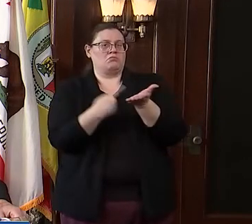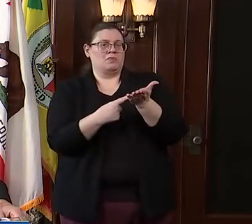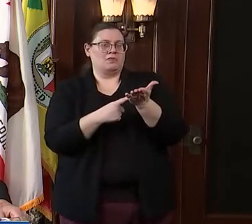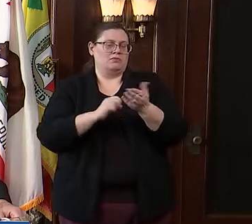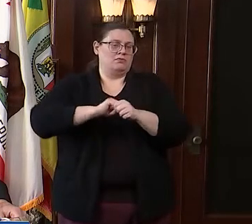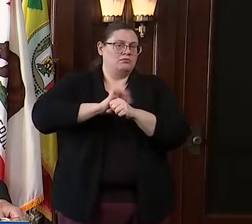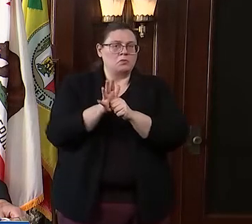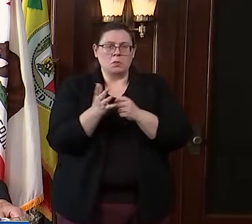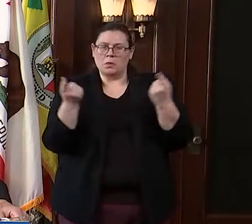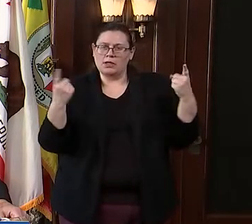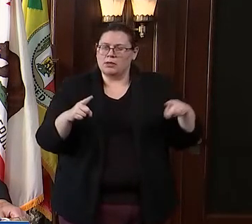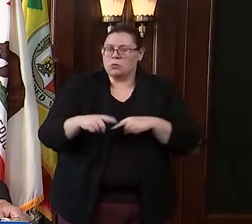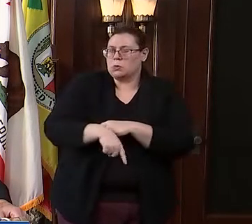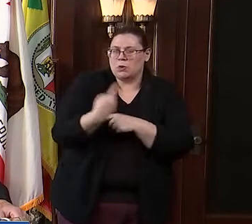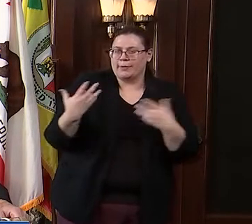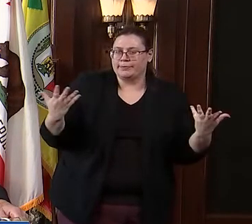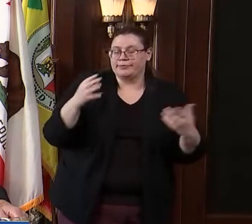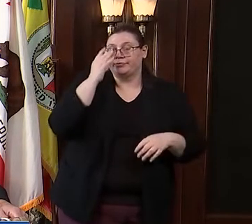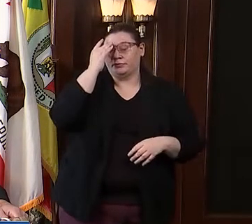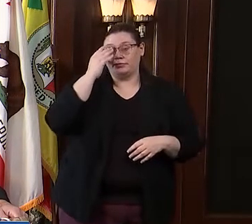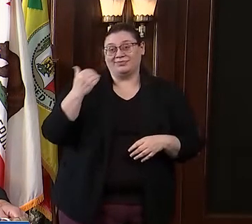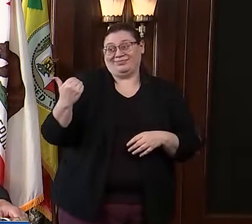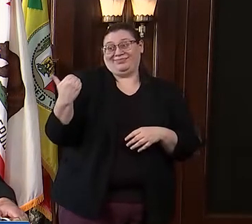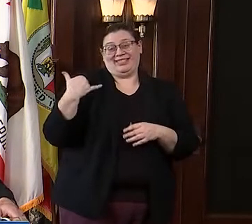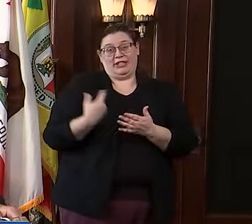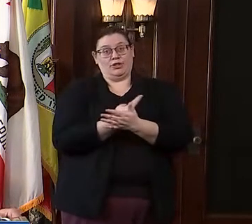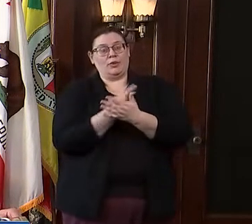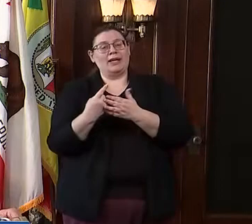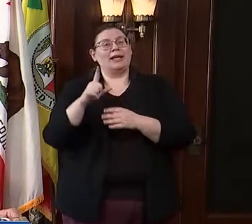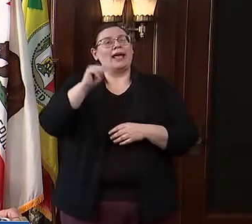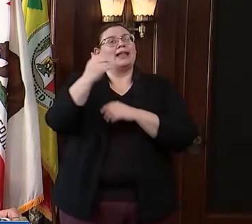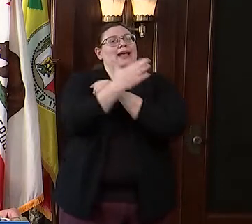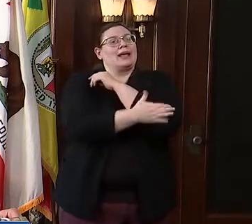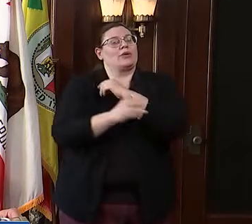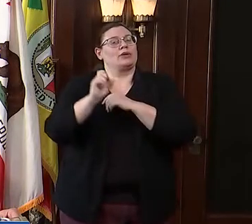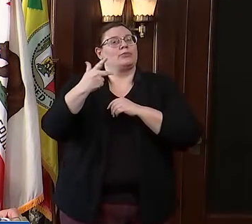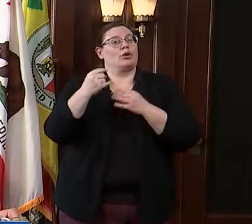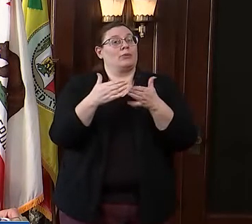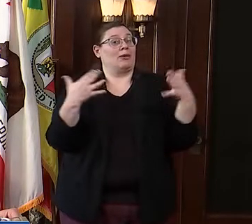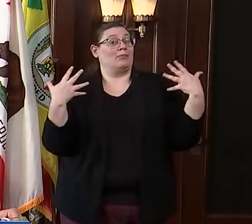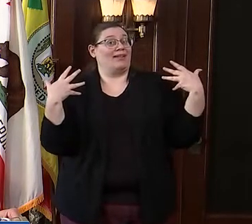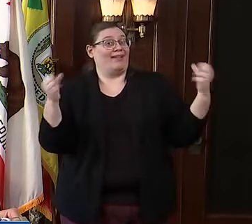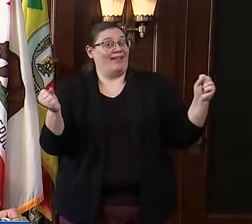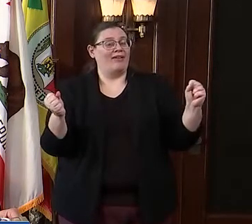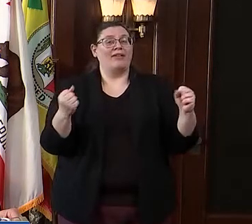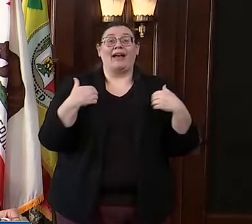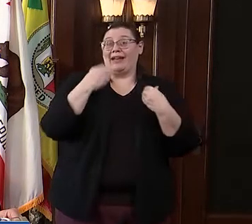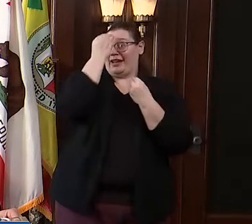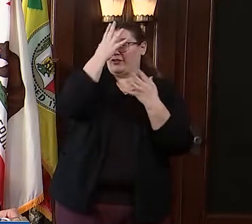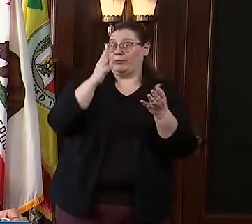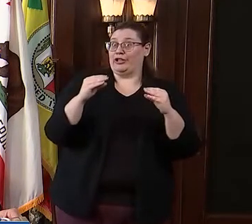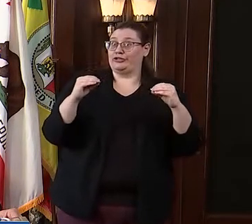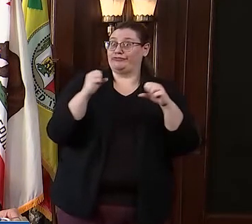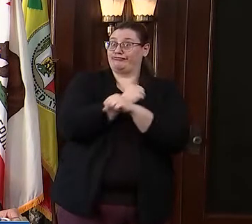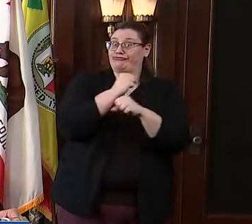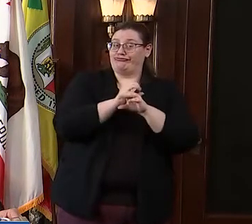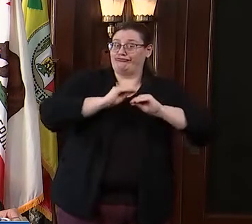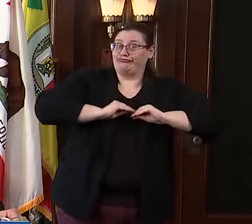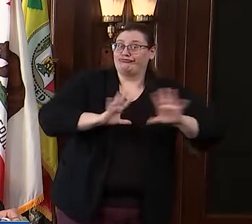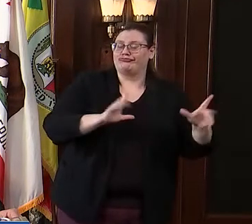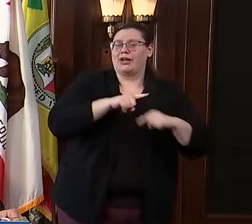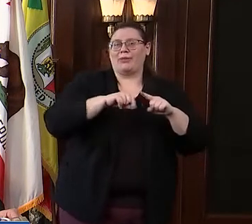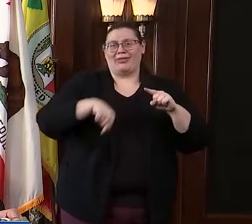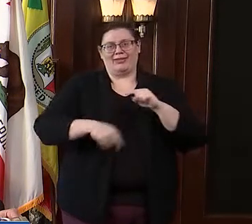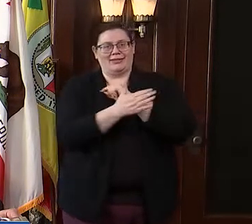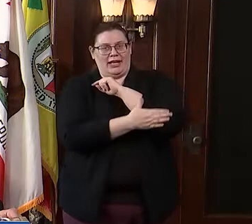COVID-19. Earlier this week, the Los Angeles County Department of Public Health released data about our county.